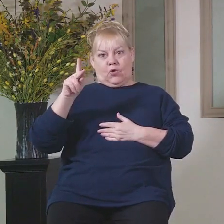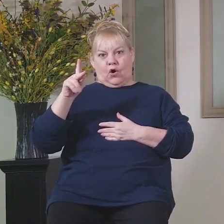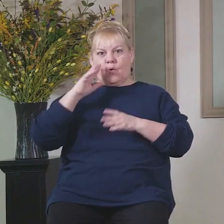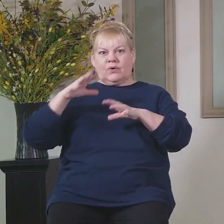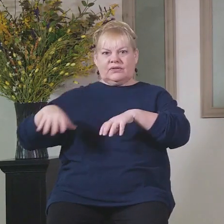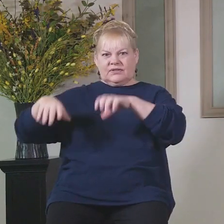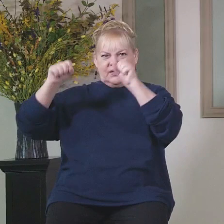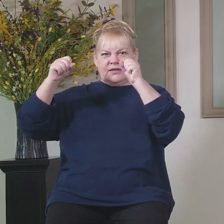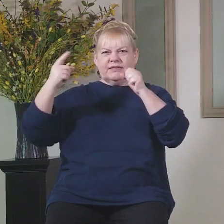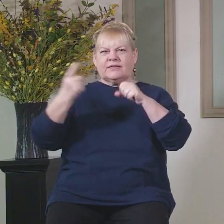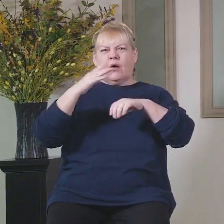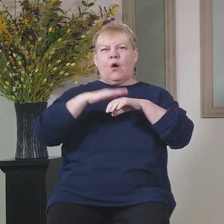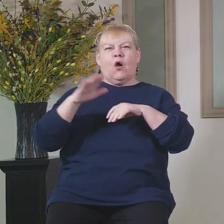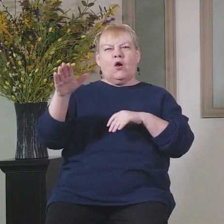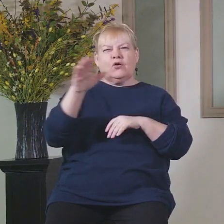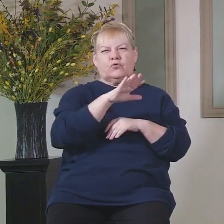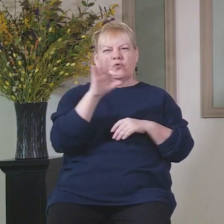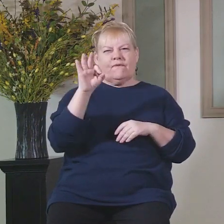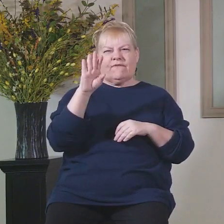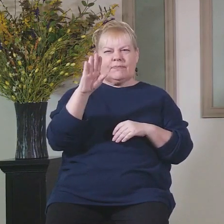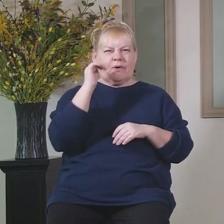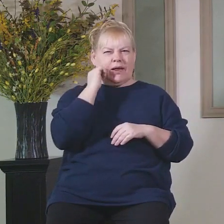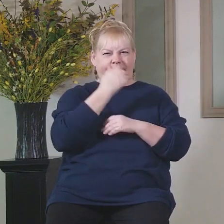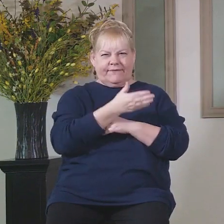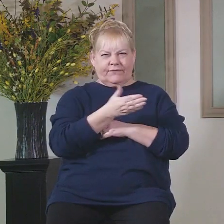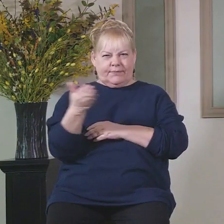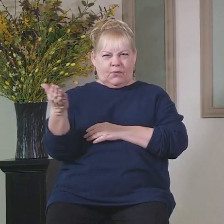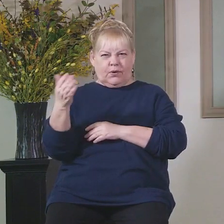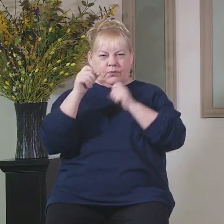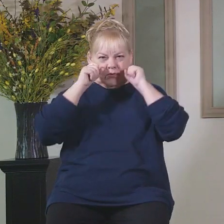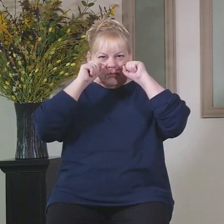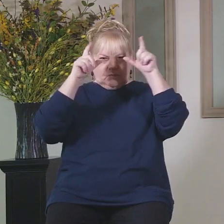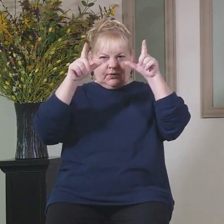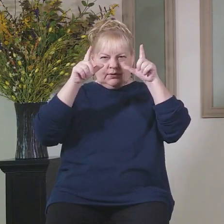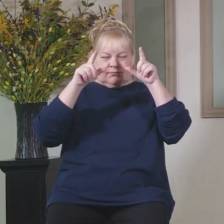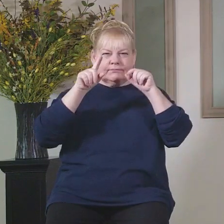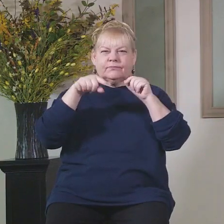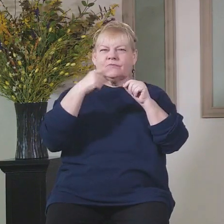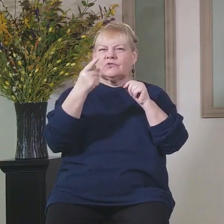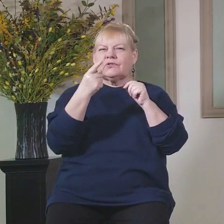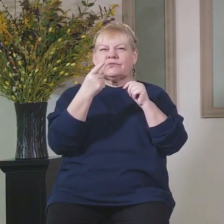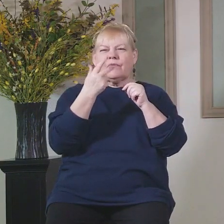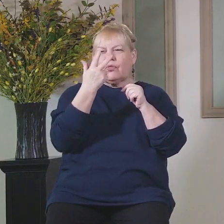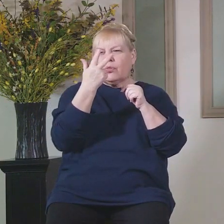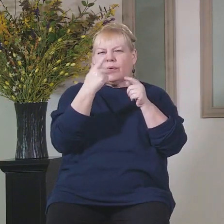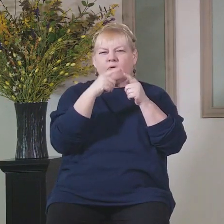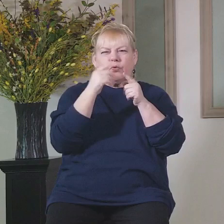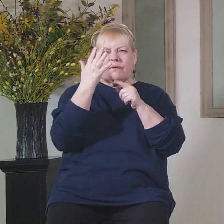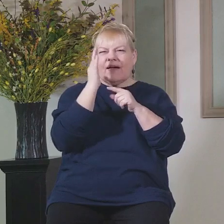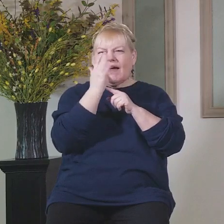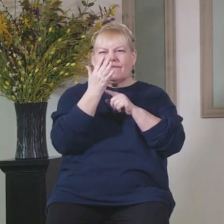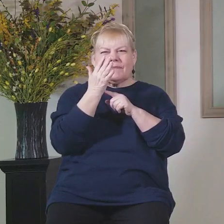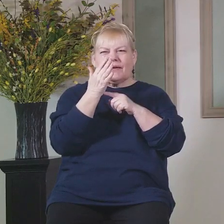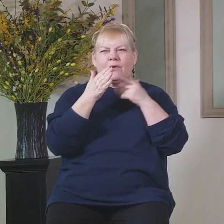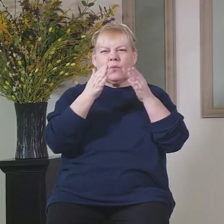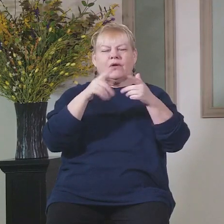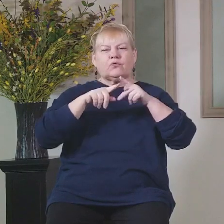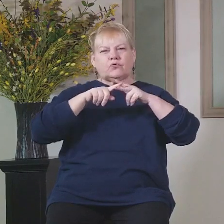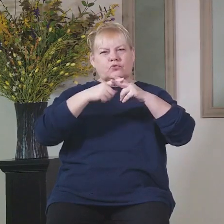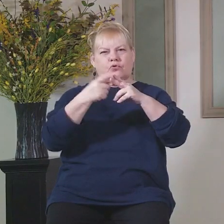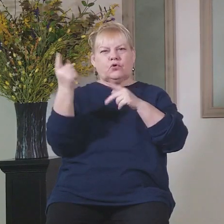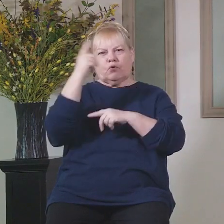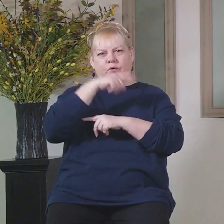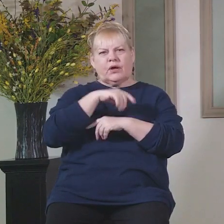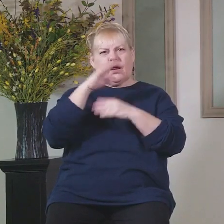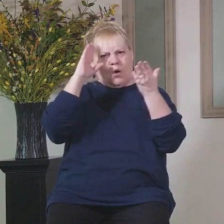something on your Facebook every morning when you wake up in the morning, just a little 3 to 5 minute way to start your day. I hope